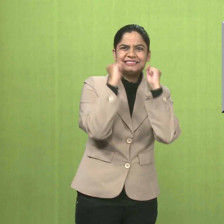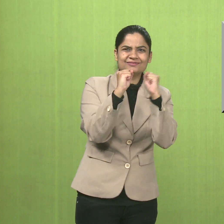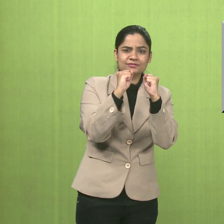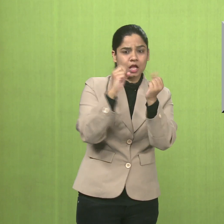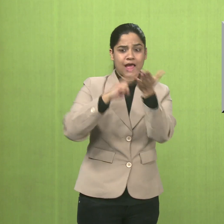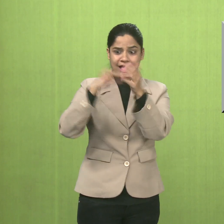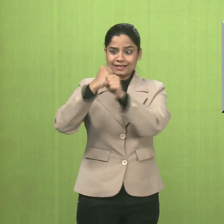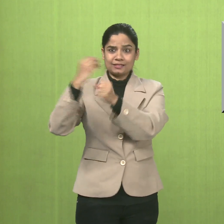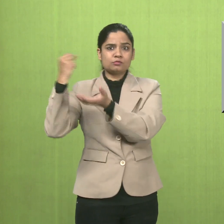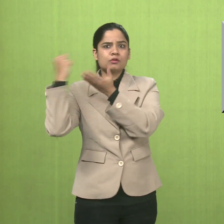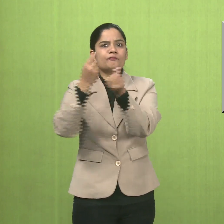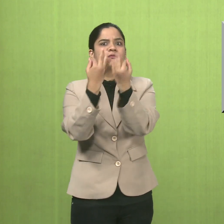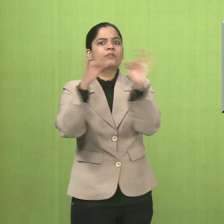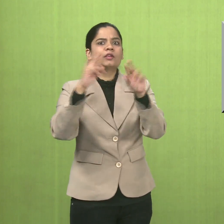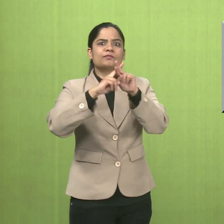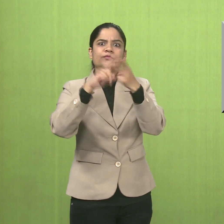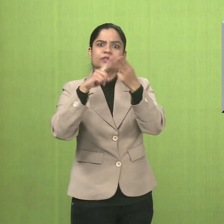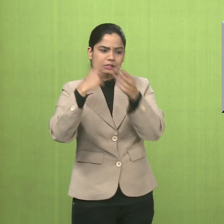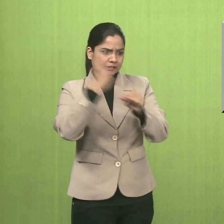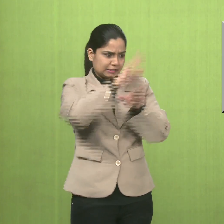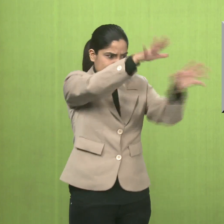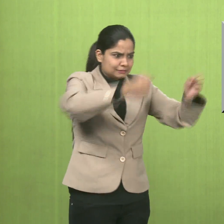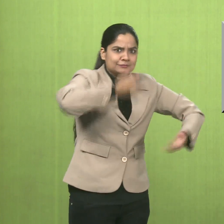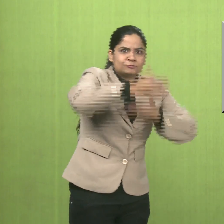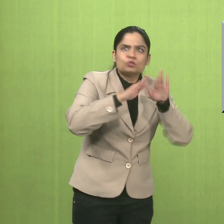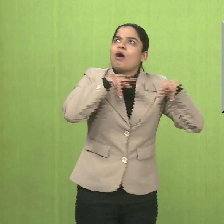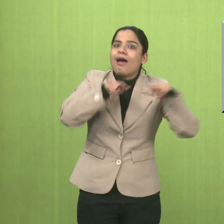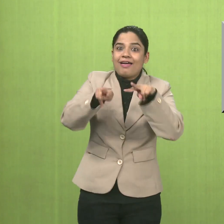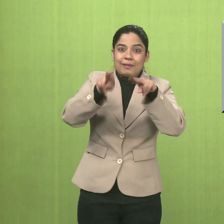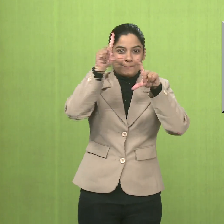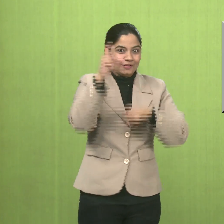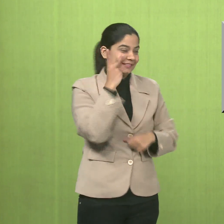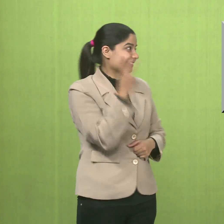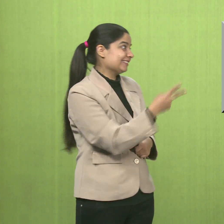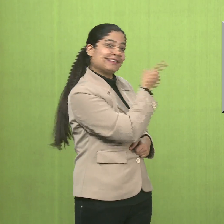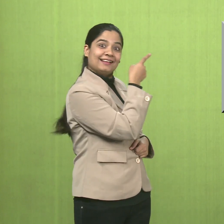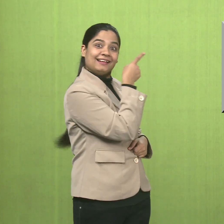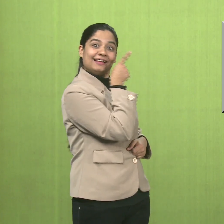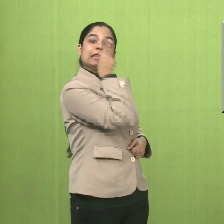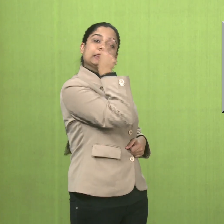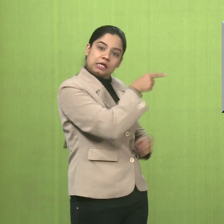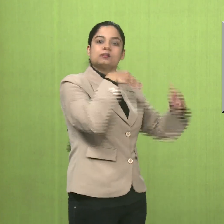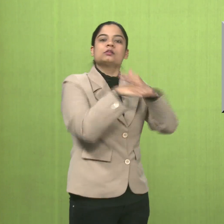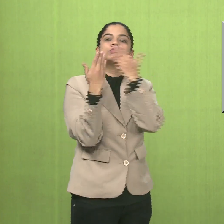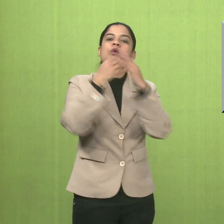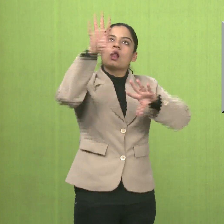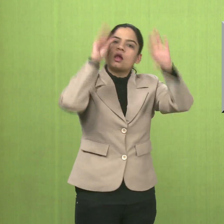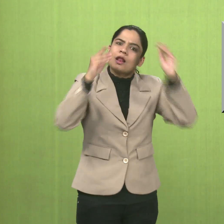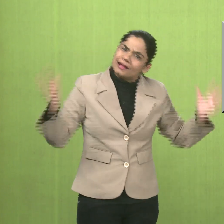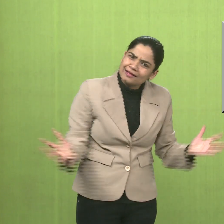If the children are not able to pay their fees, provide them with free schooling. As you can see in the picture, non-formal education can also